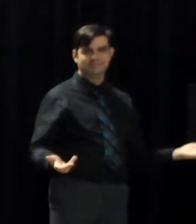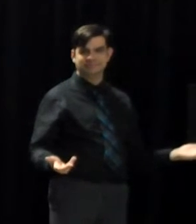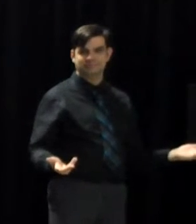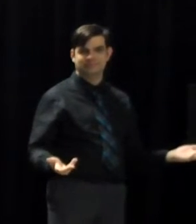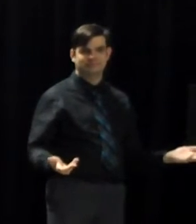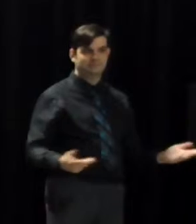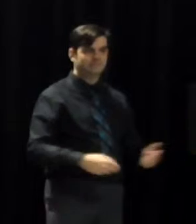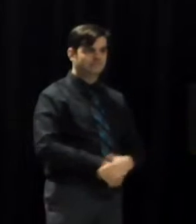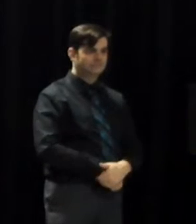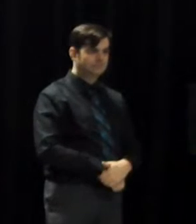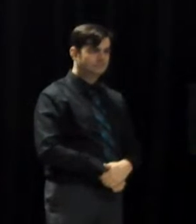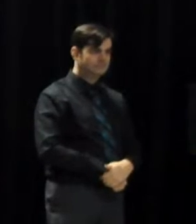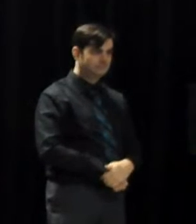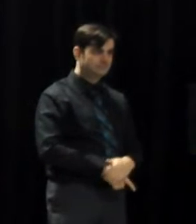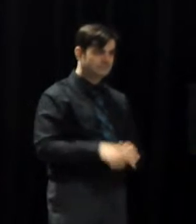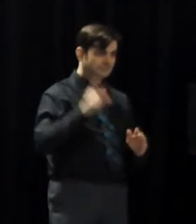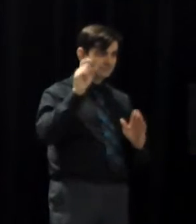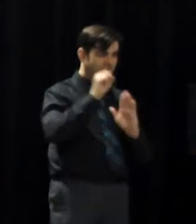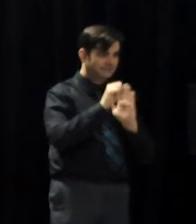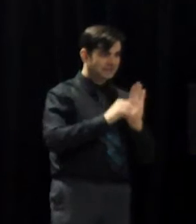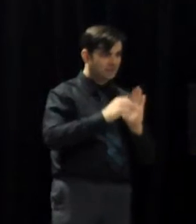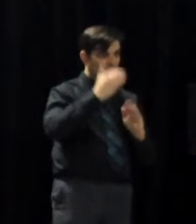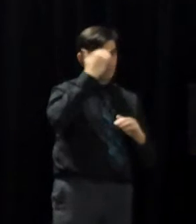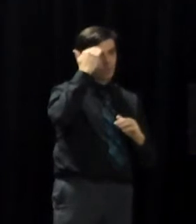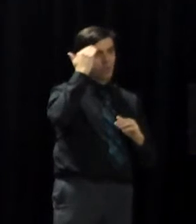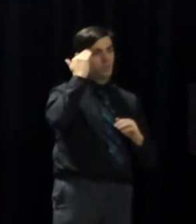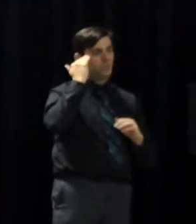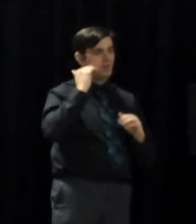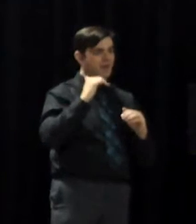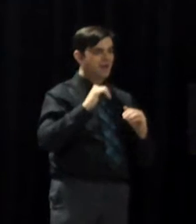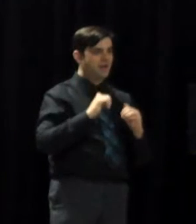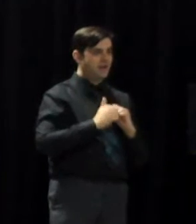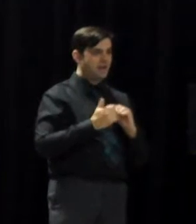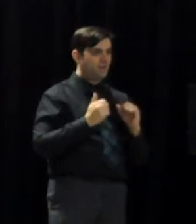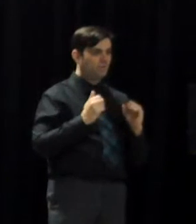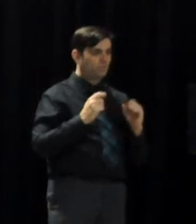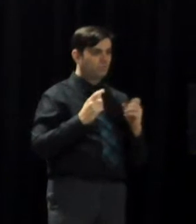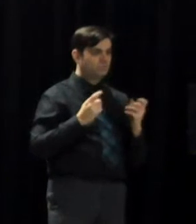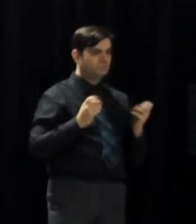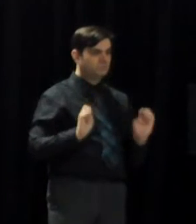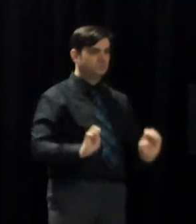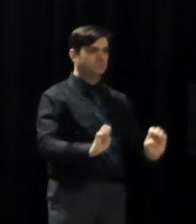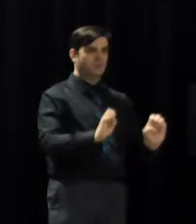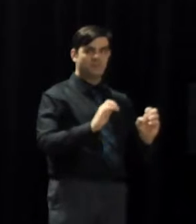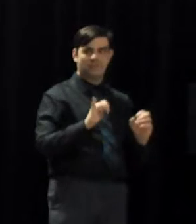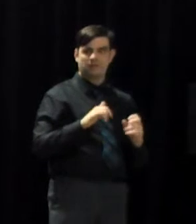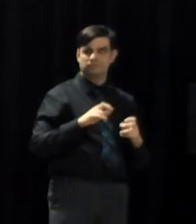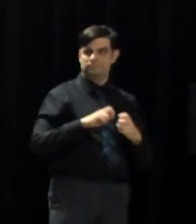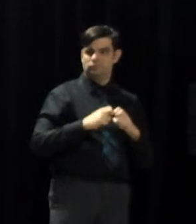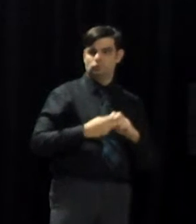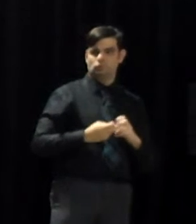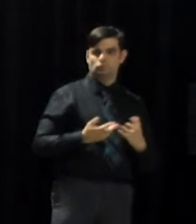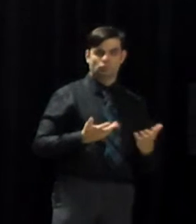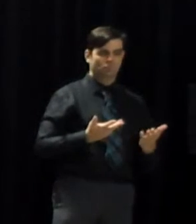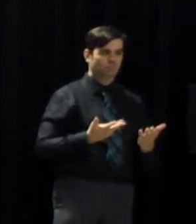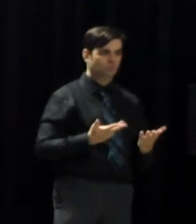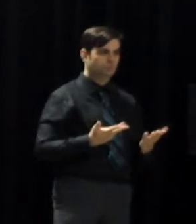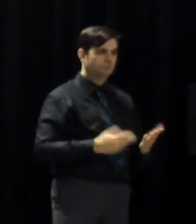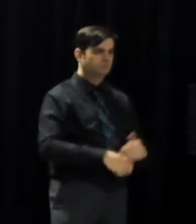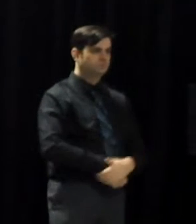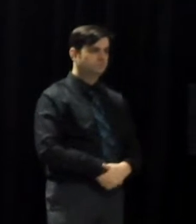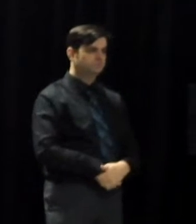imminent that problem is, and what is their response? Yeah, I think hospitality is tough, Andrew, because it's based off